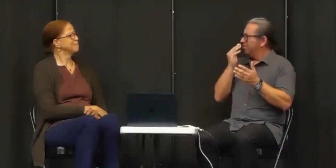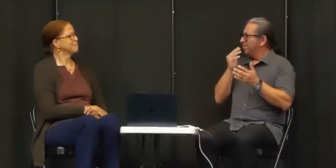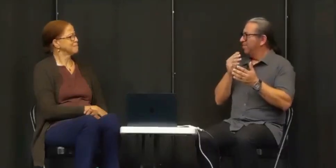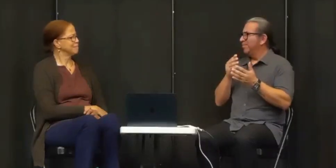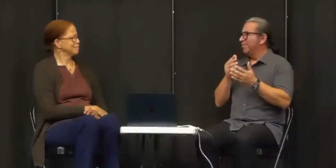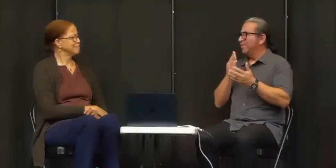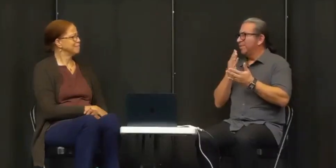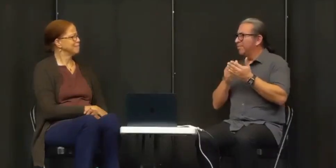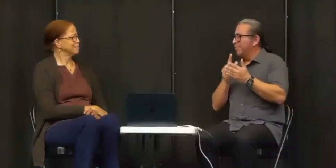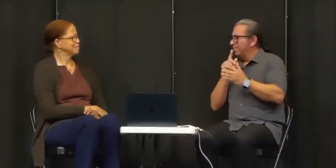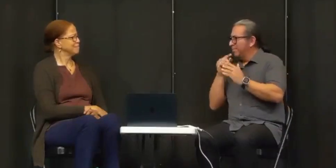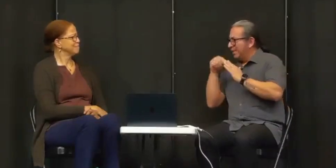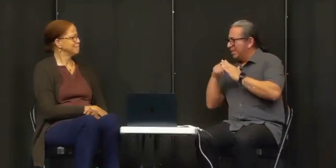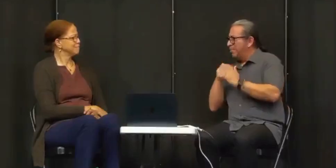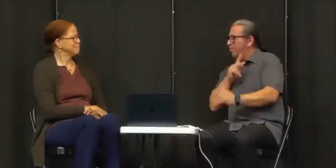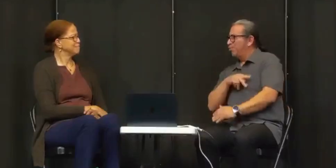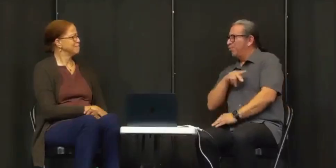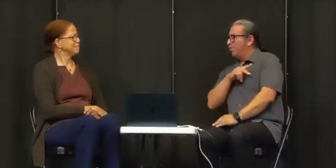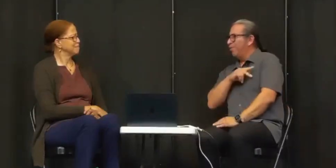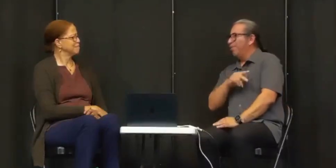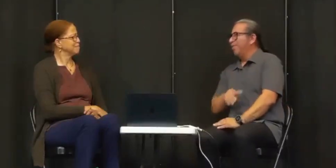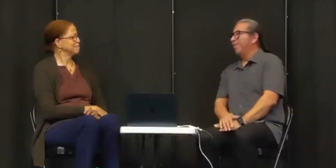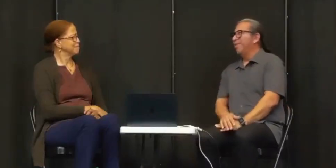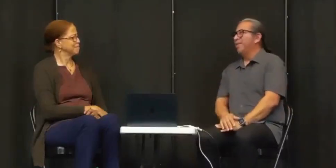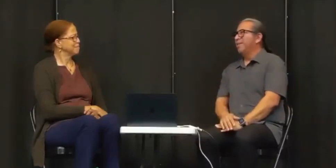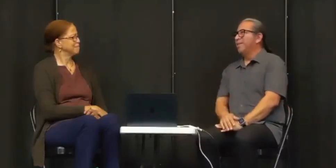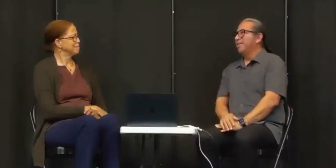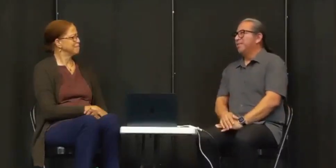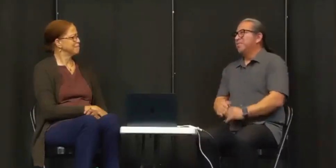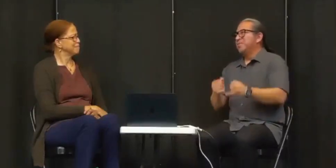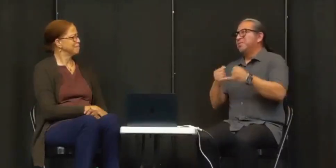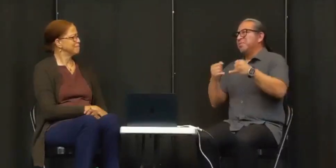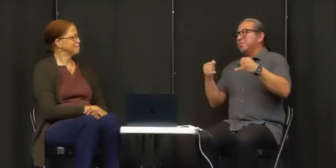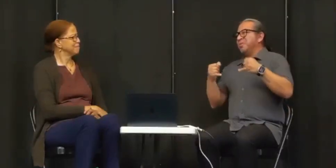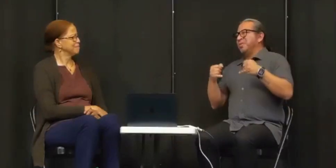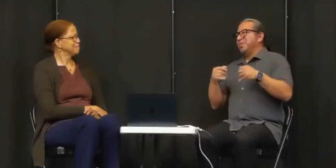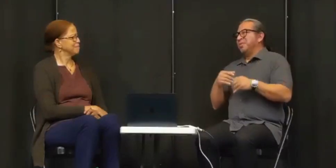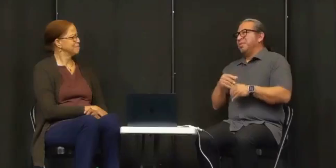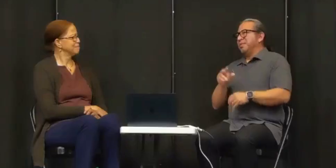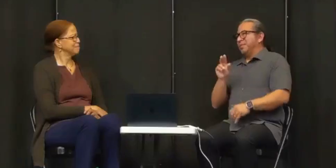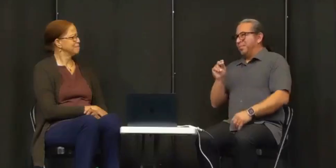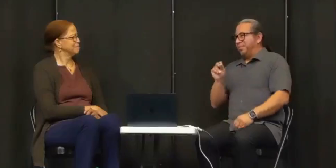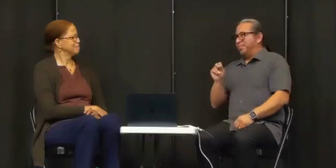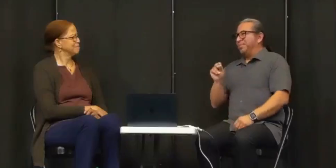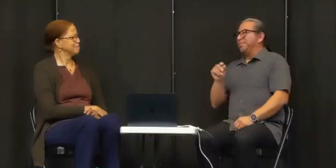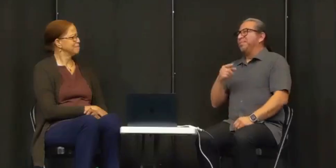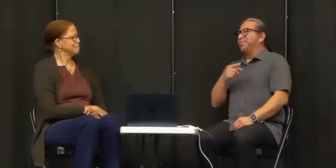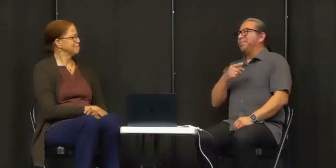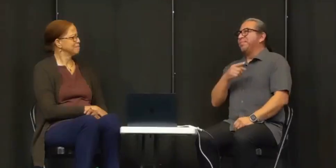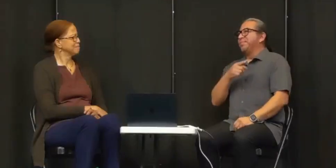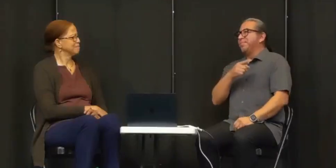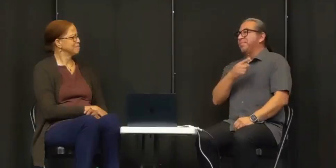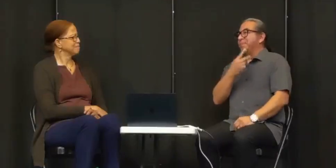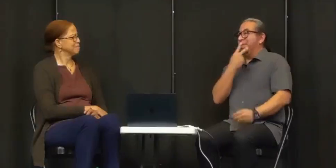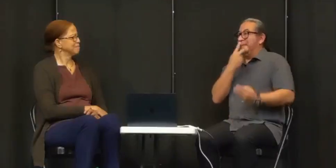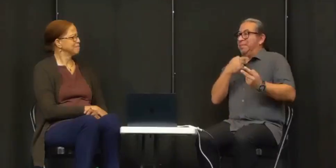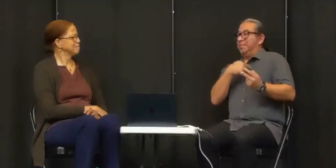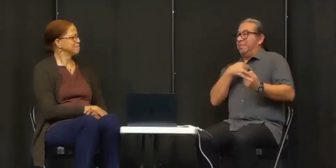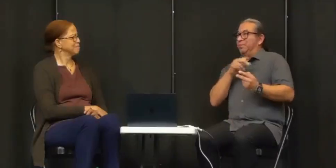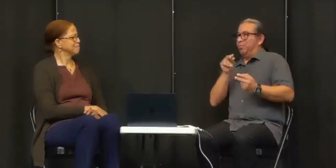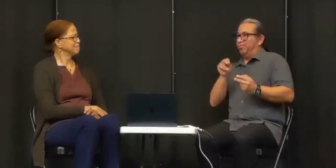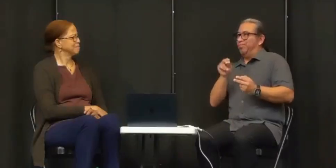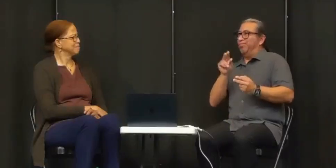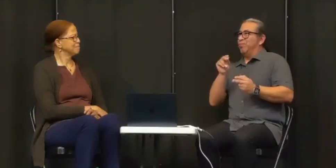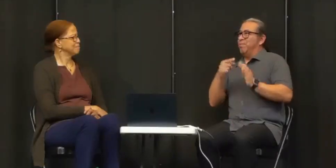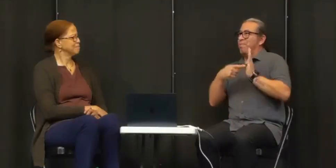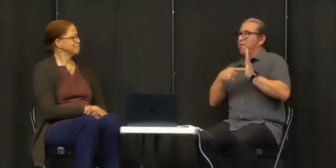life, my personal life, some in-depth personal stuff, and it's like, those boundaries are, how to model